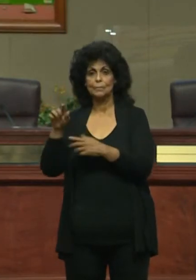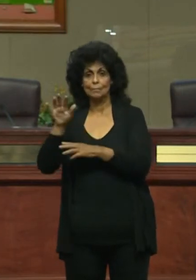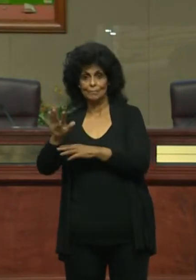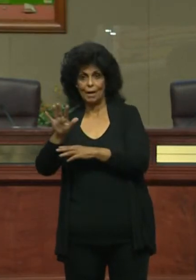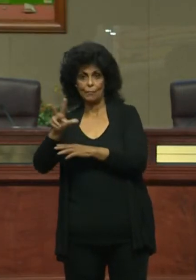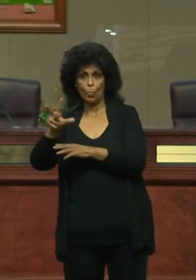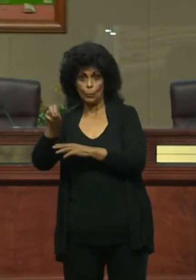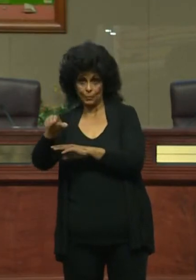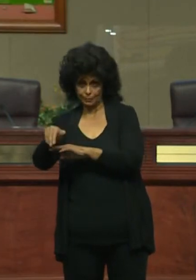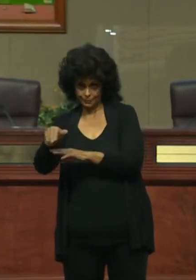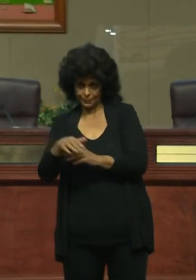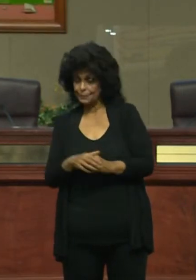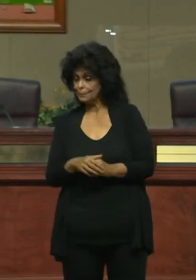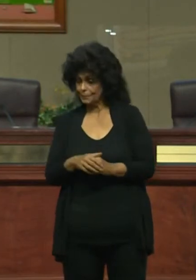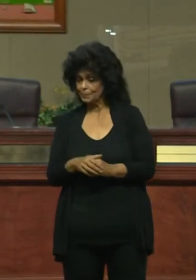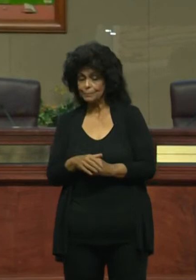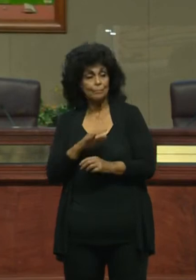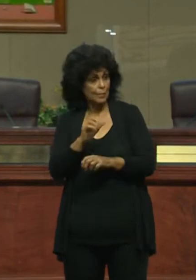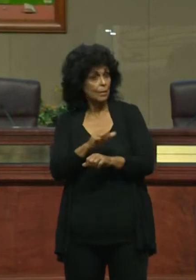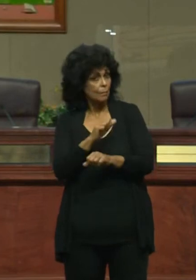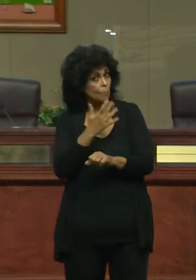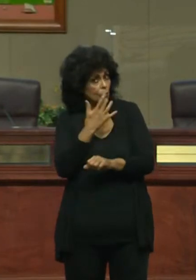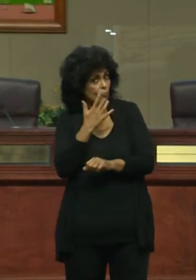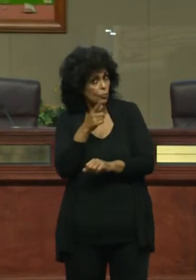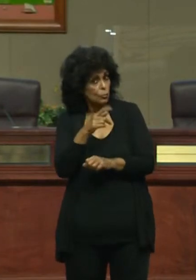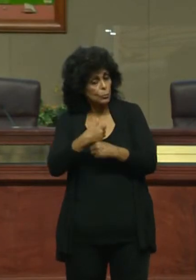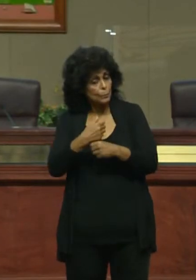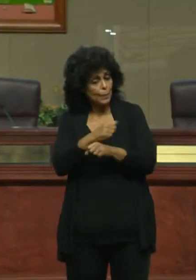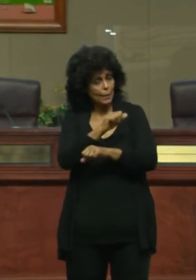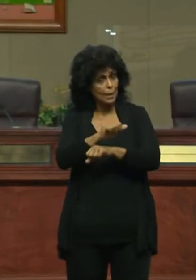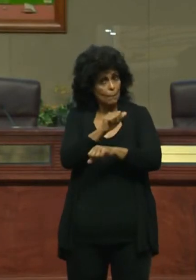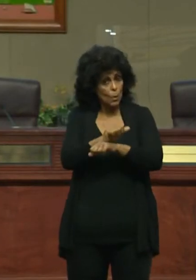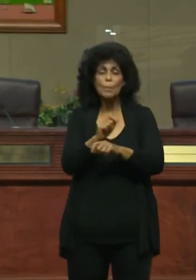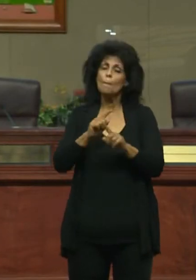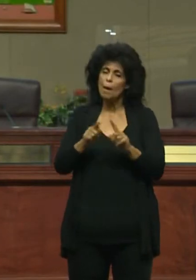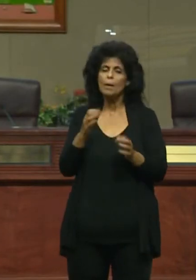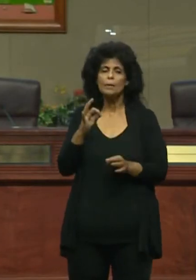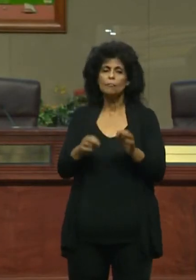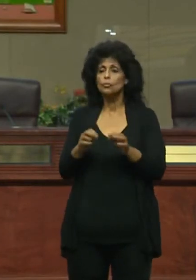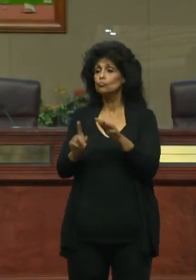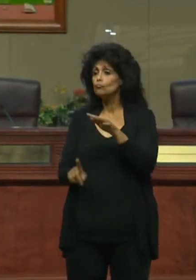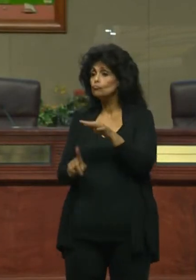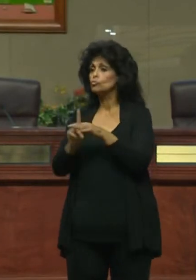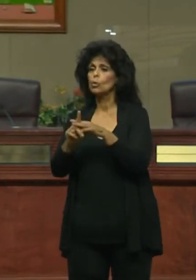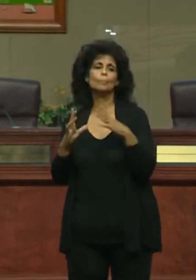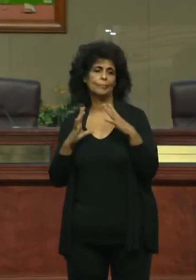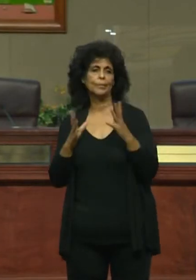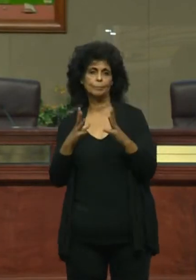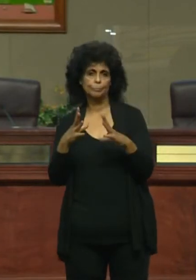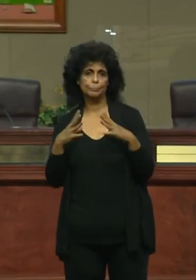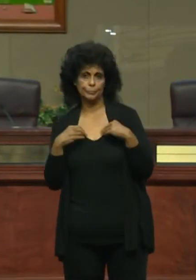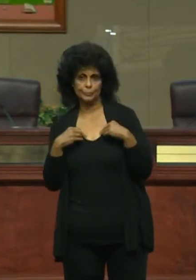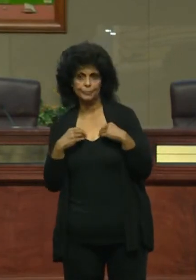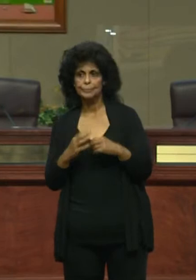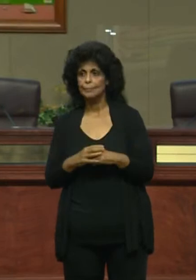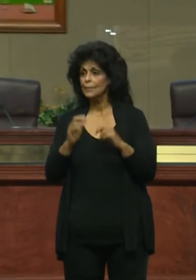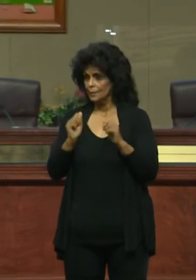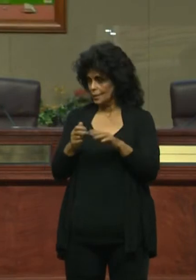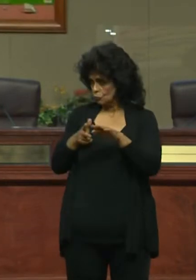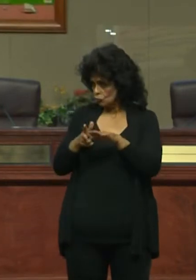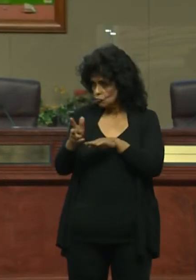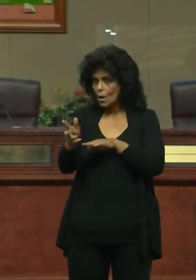5:30 p.m. Appointments are preferred, but walk-ups are also welcome. This will be a drive-through